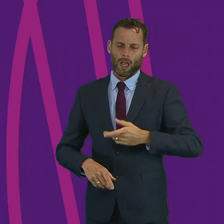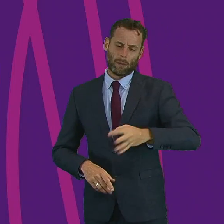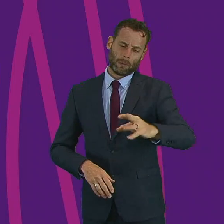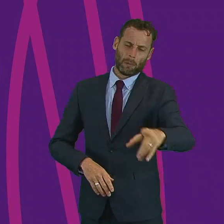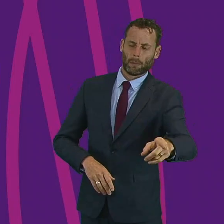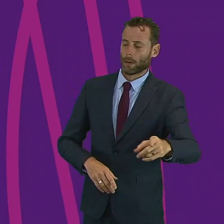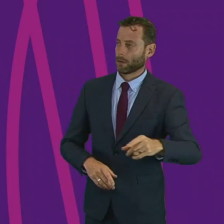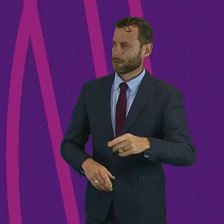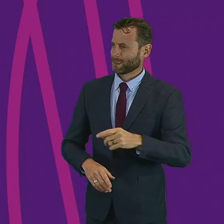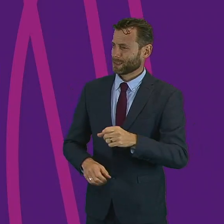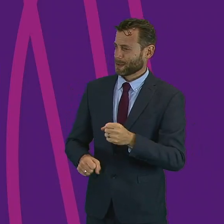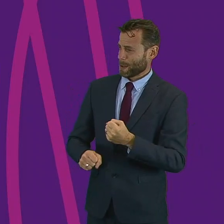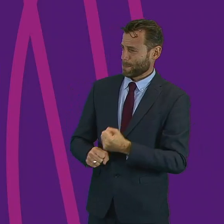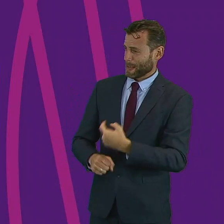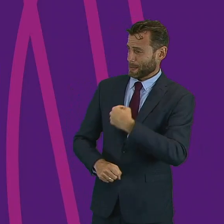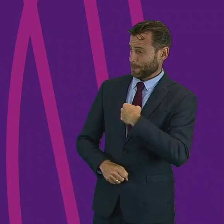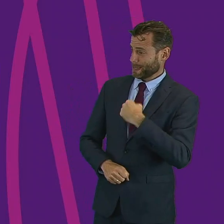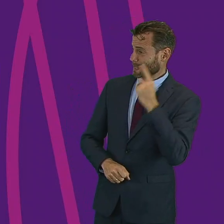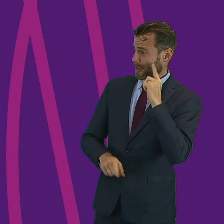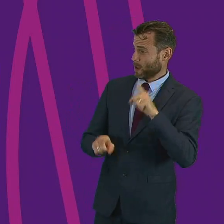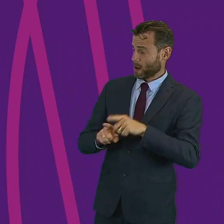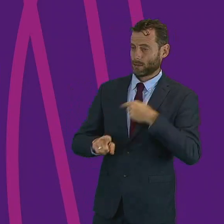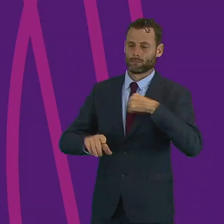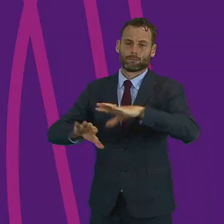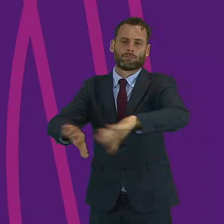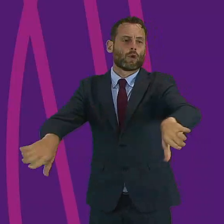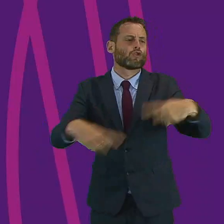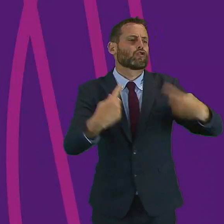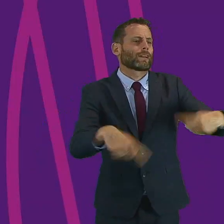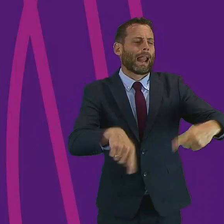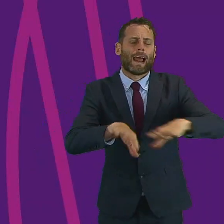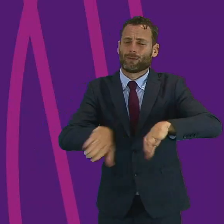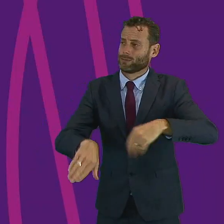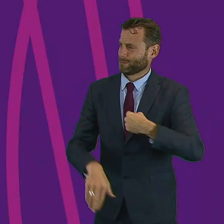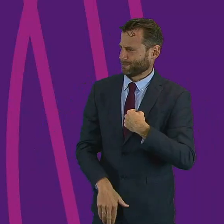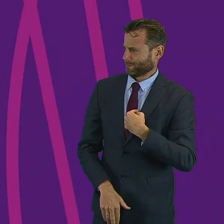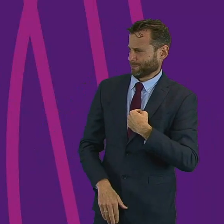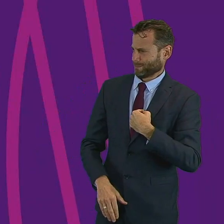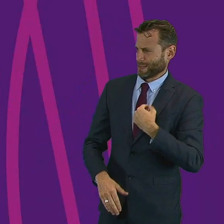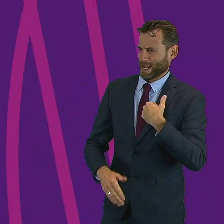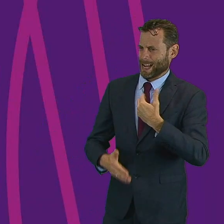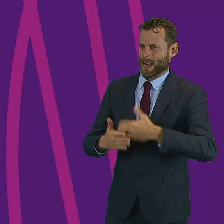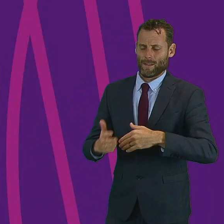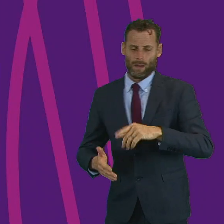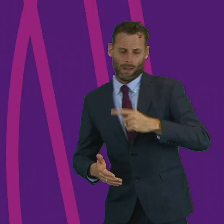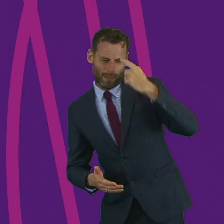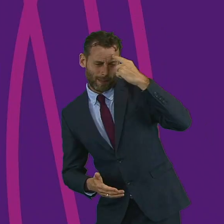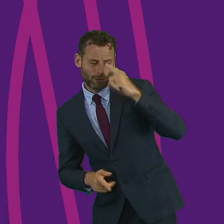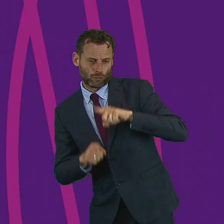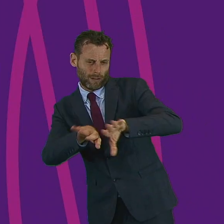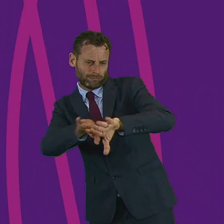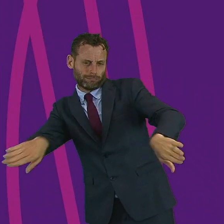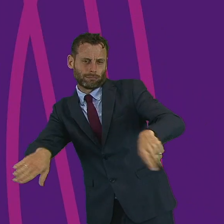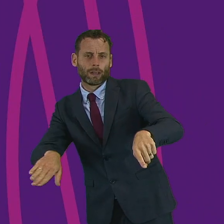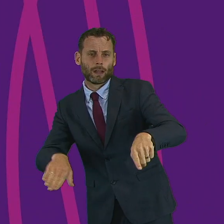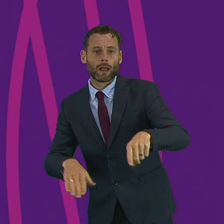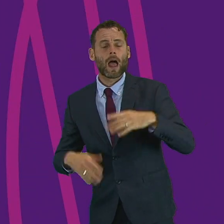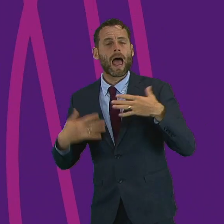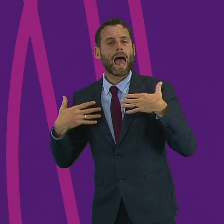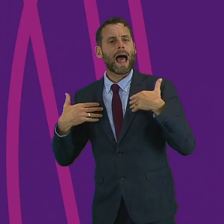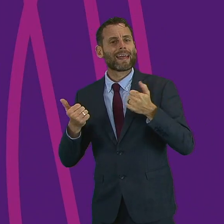for more than 30 minutes a week, and they are separated by a plastic screen. They have not hugged or held